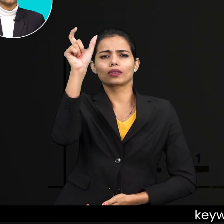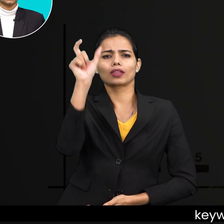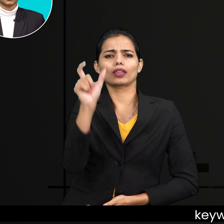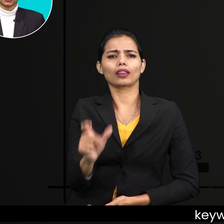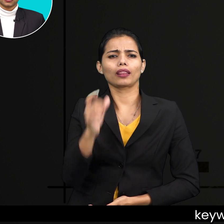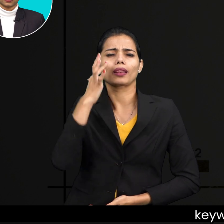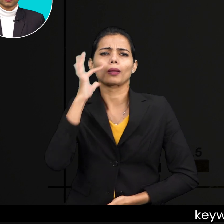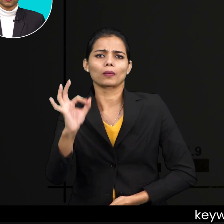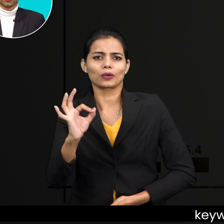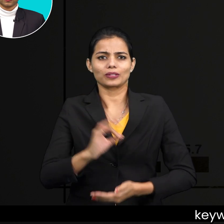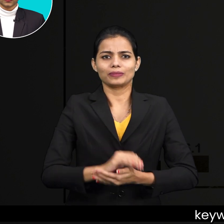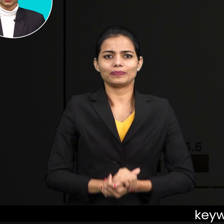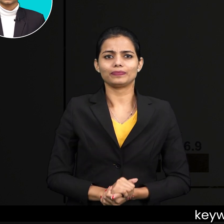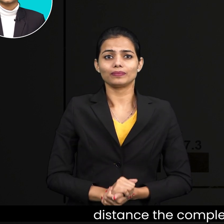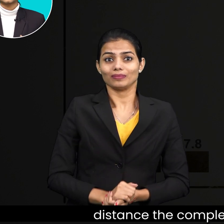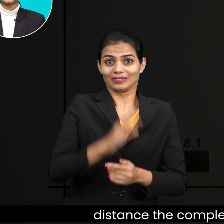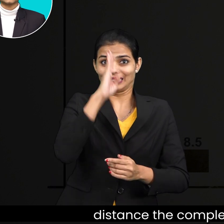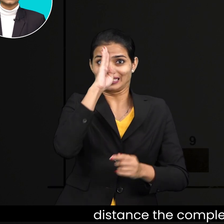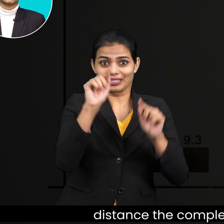Keywords.